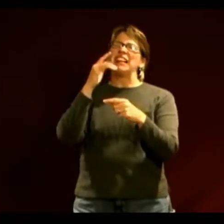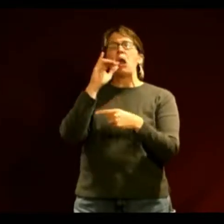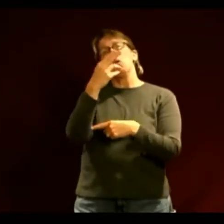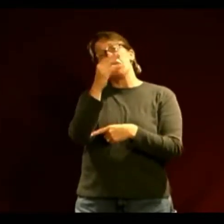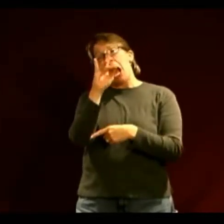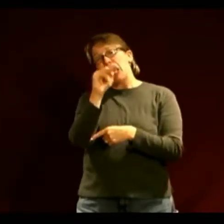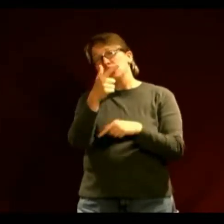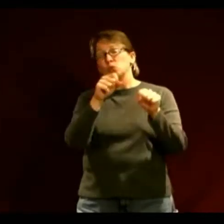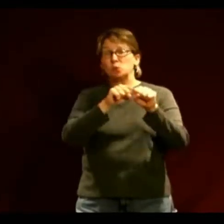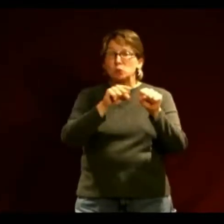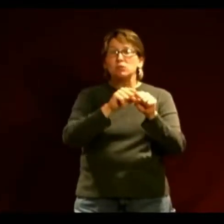very warm.